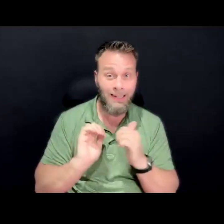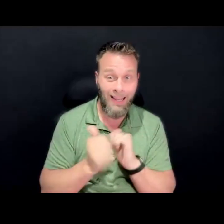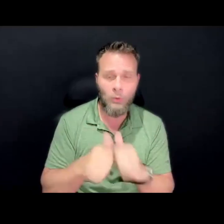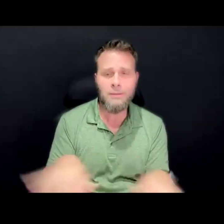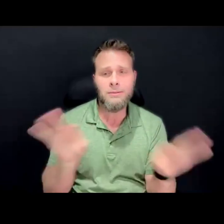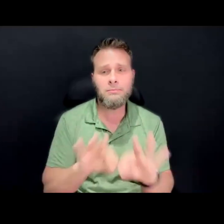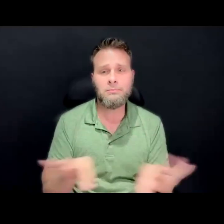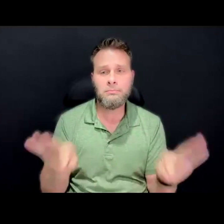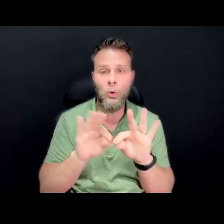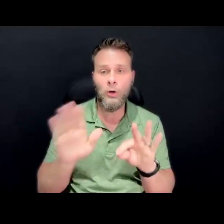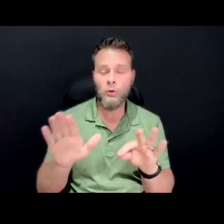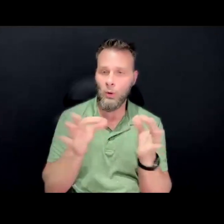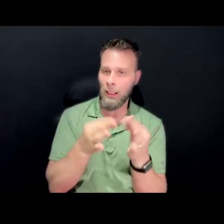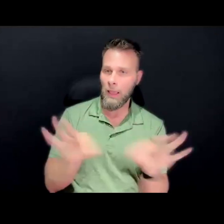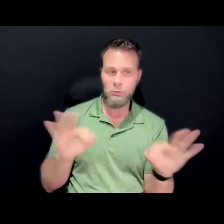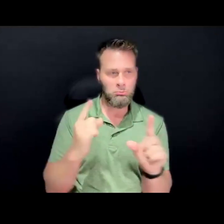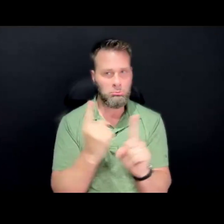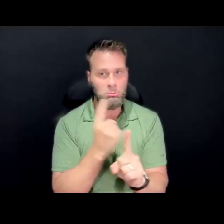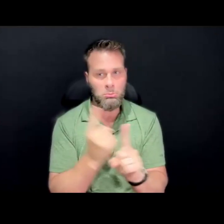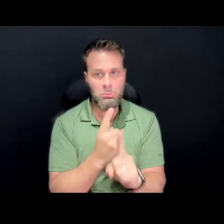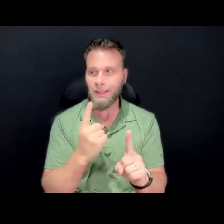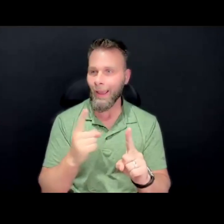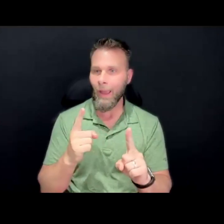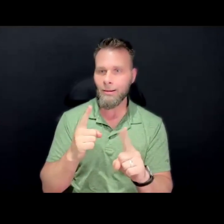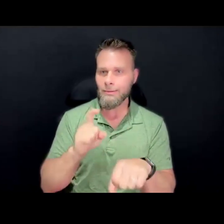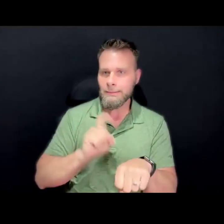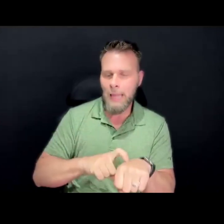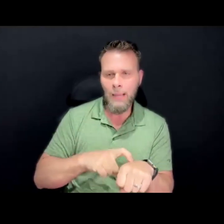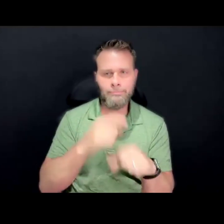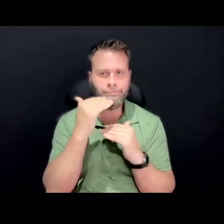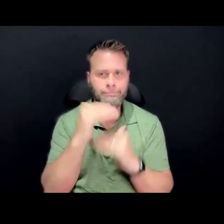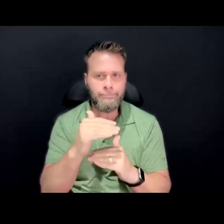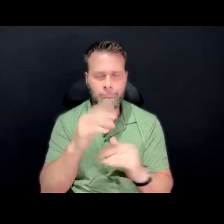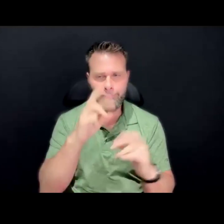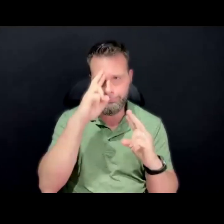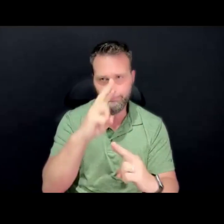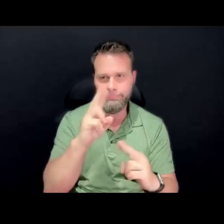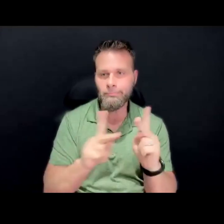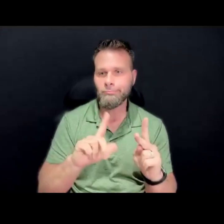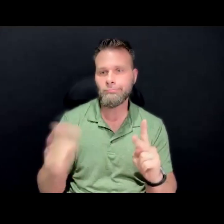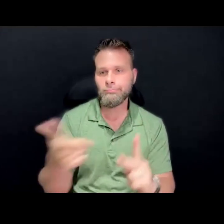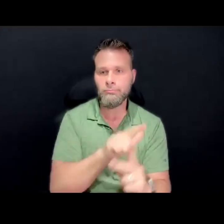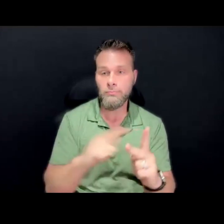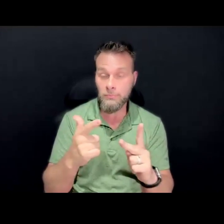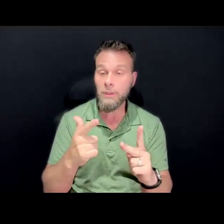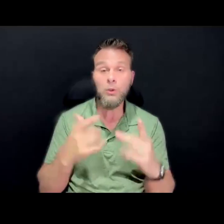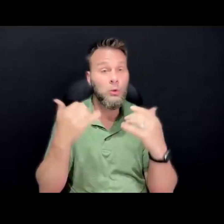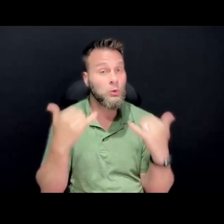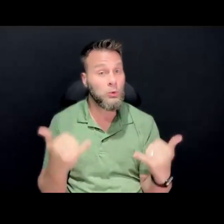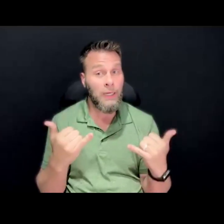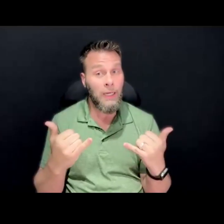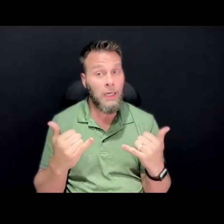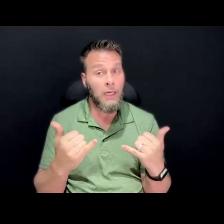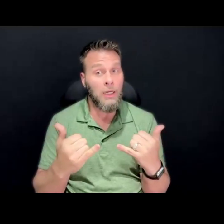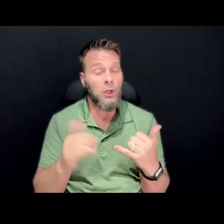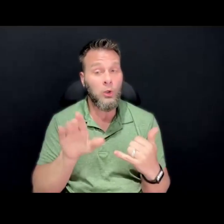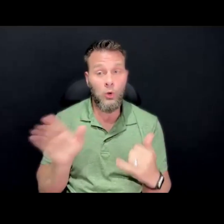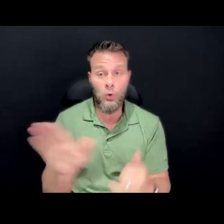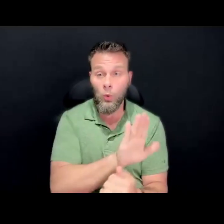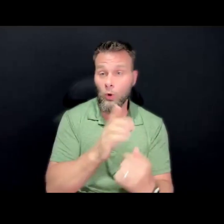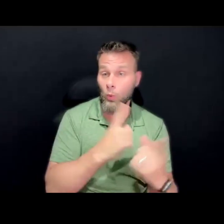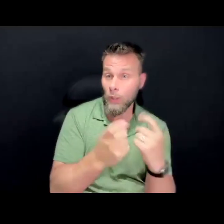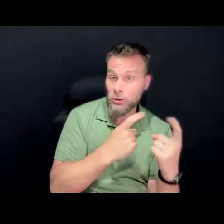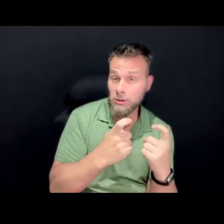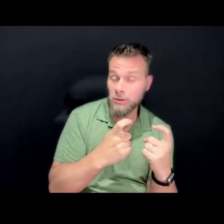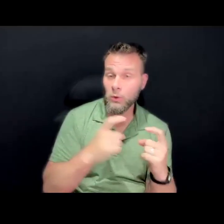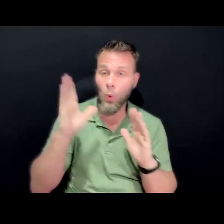your use of language and airtime. We hope that you find answers to your questions tonight, but we want to remind you